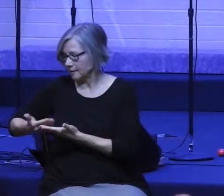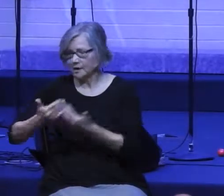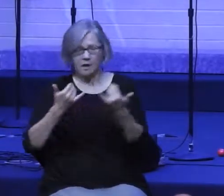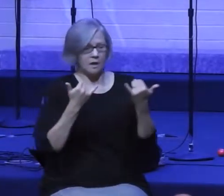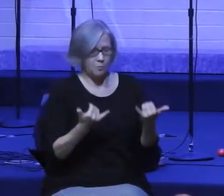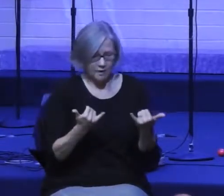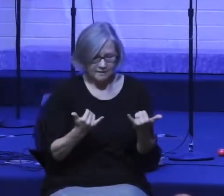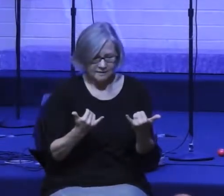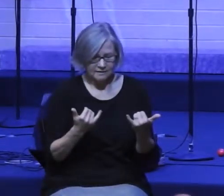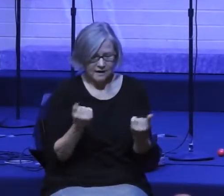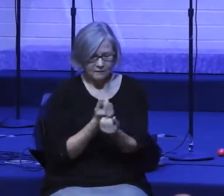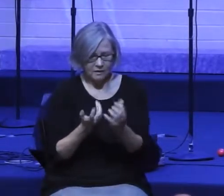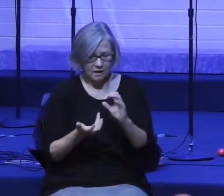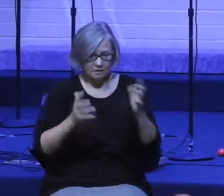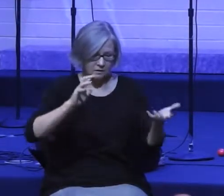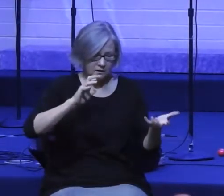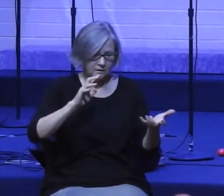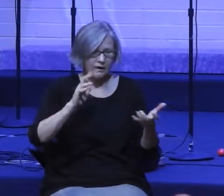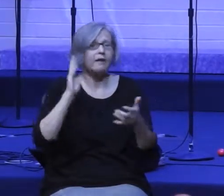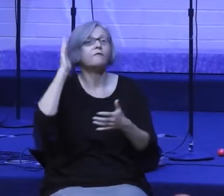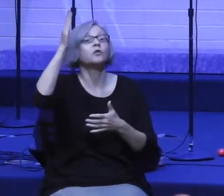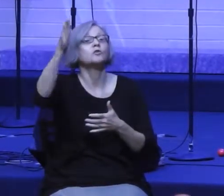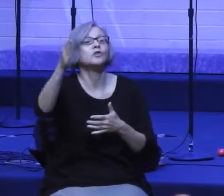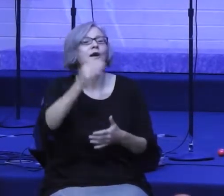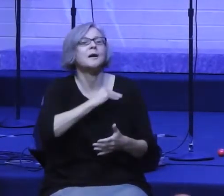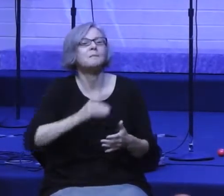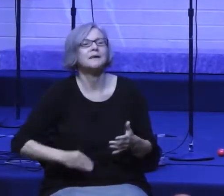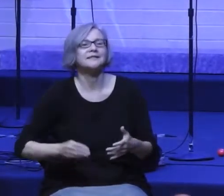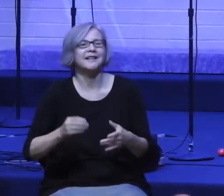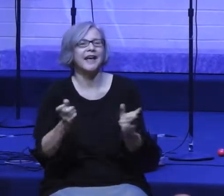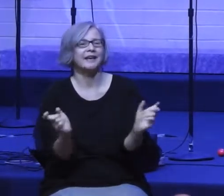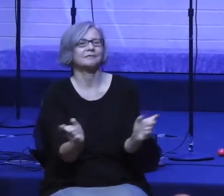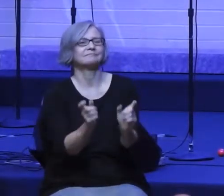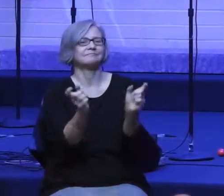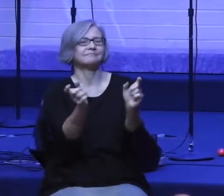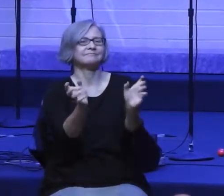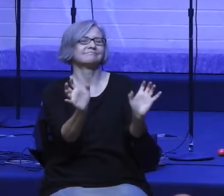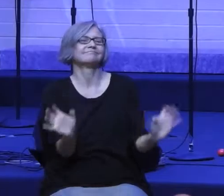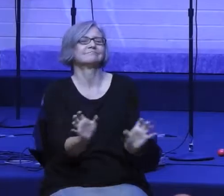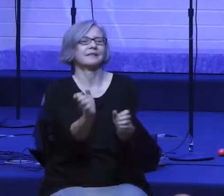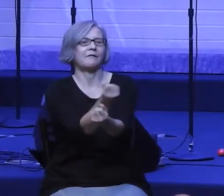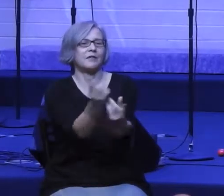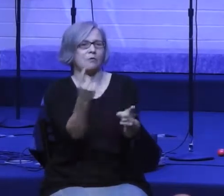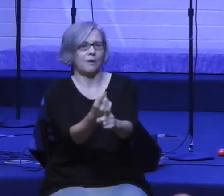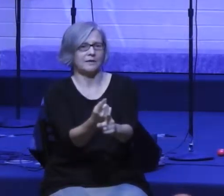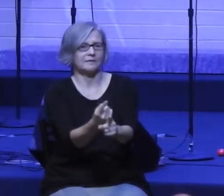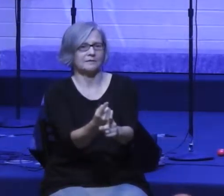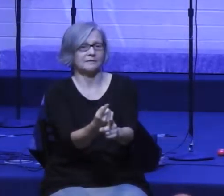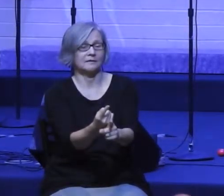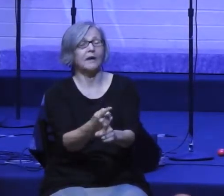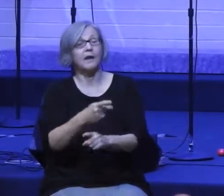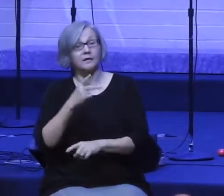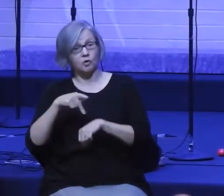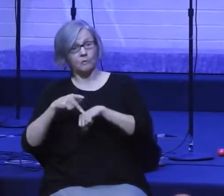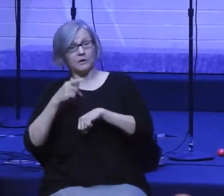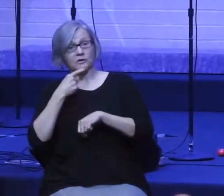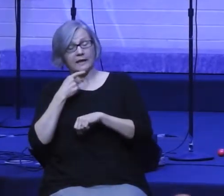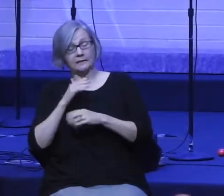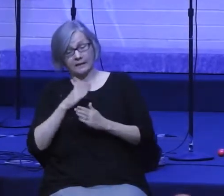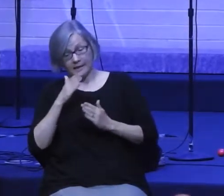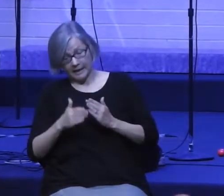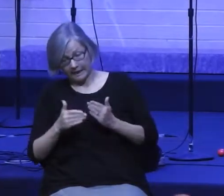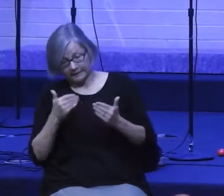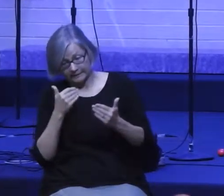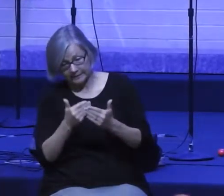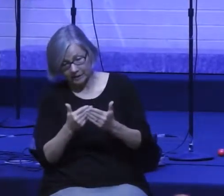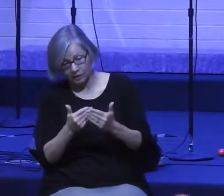The way Christians, the way the Jews before them have understood history is kind of in three epics. The beginning when all was good,